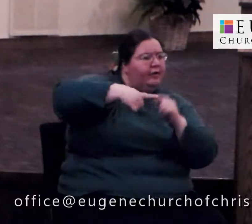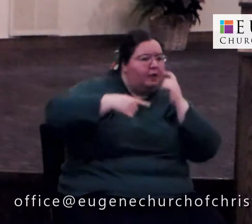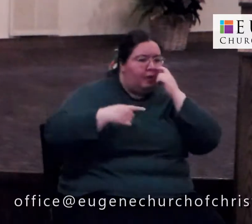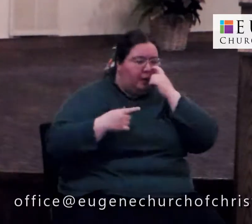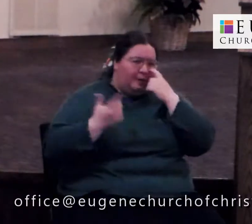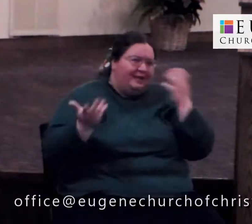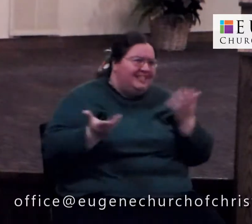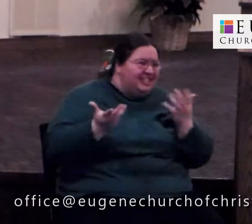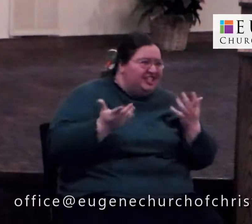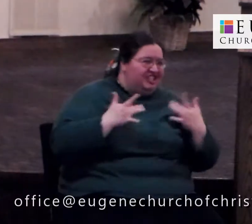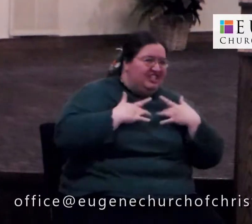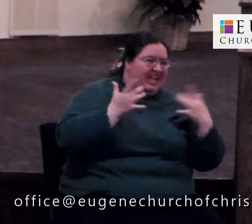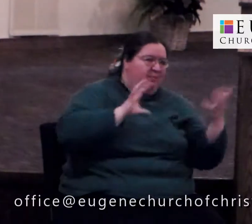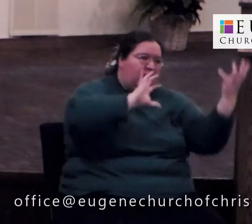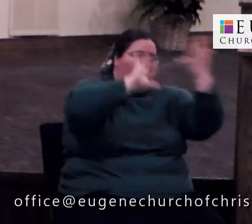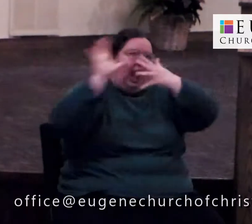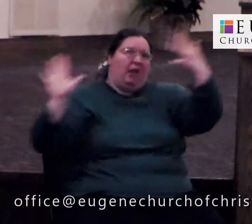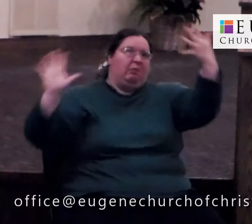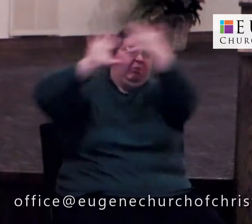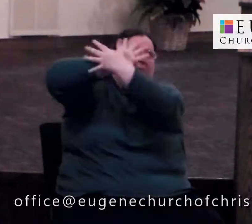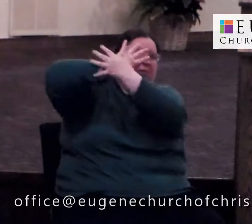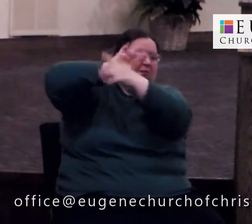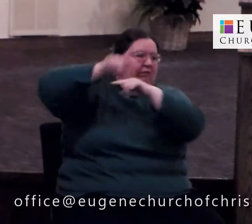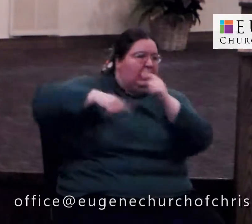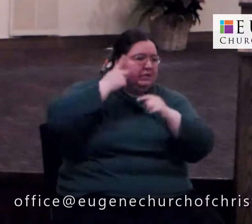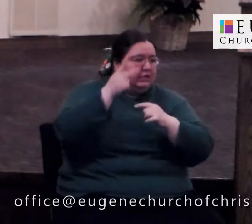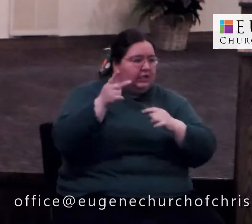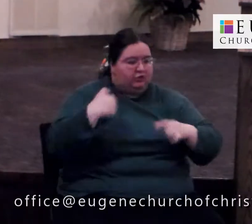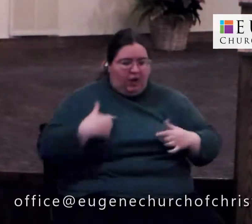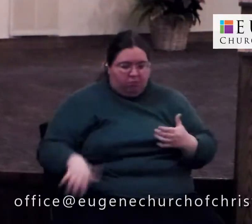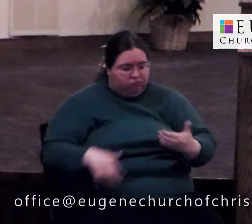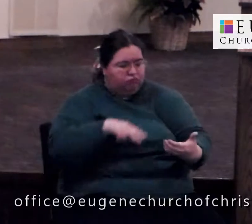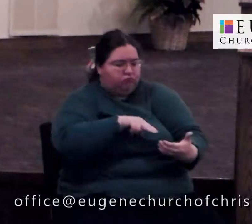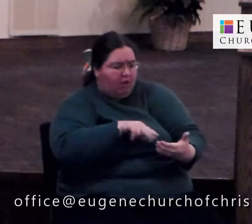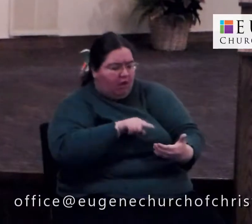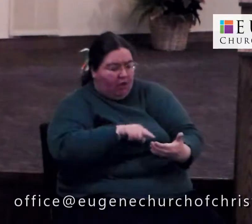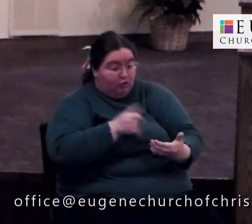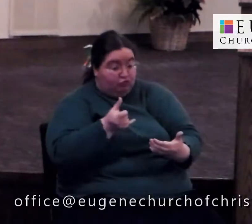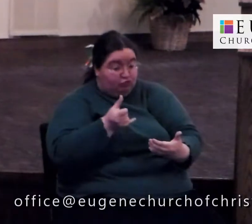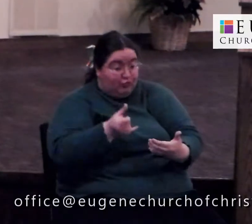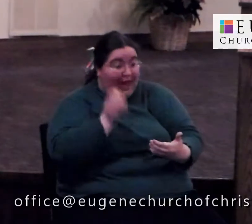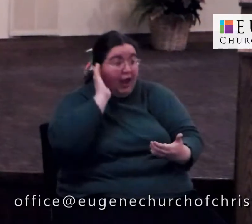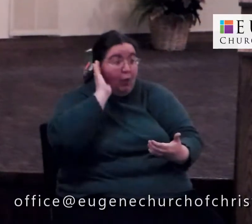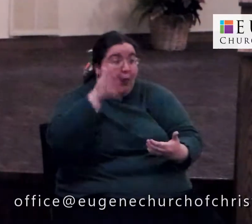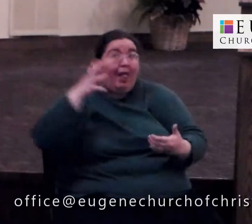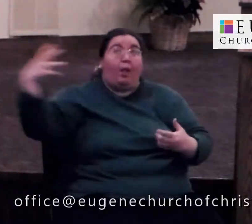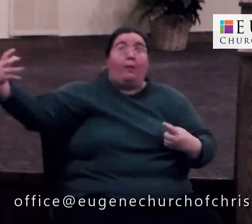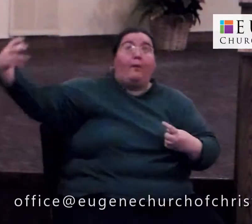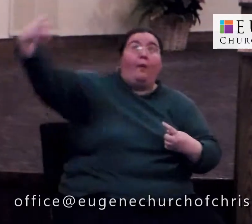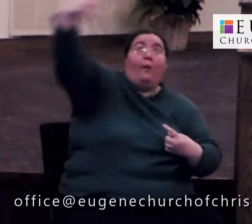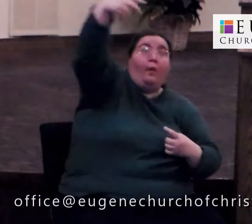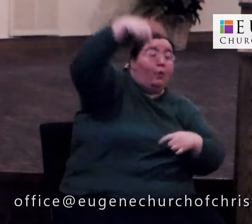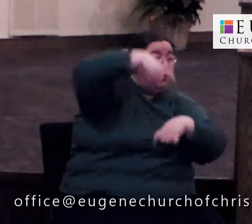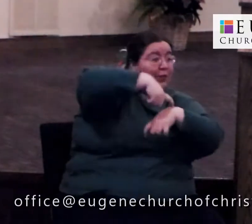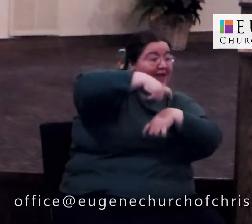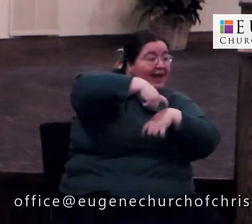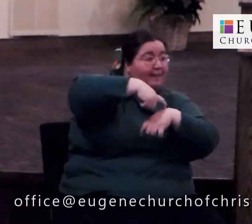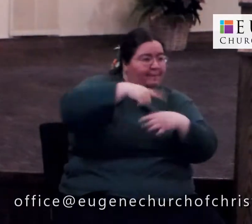will notice stars, and I will think, oh, I wonder if it's today. And I will pull this thing out, and sure enough, it will say at this particular time it's going to appear, it's going to be in this part of the